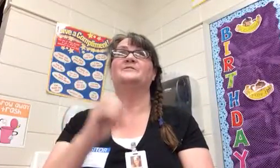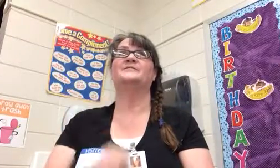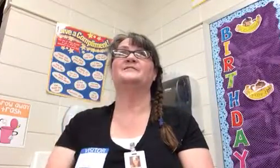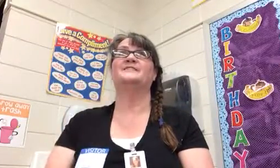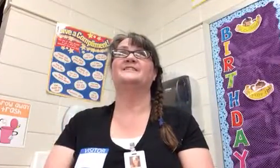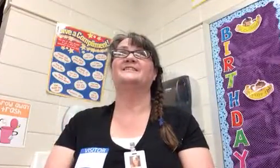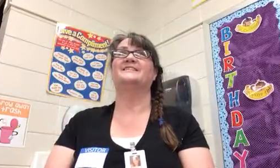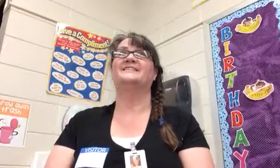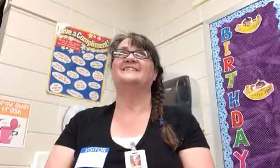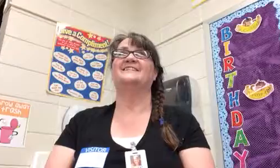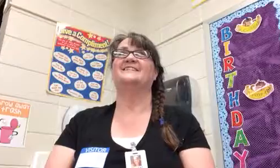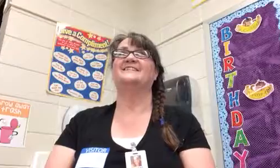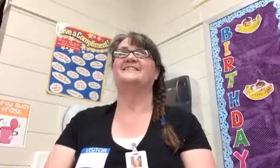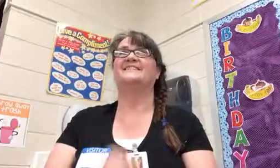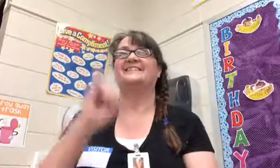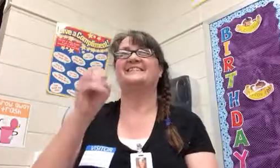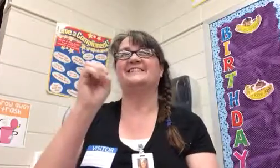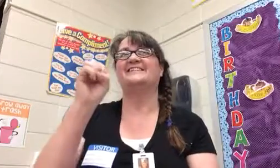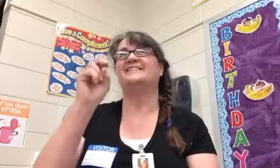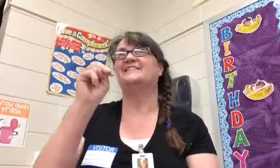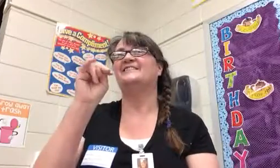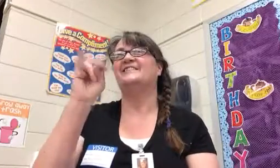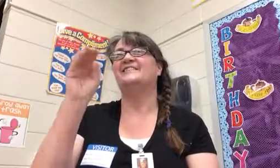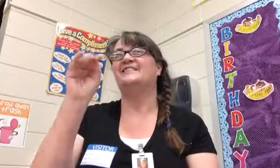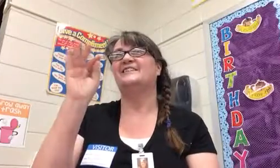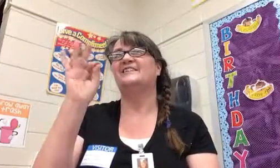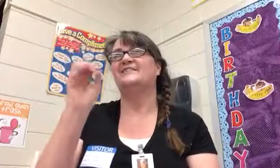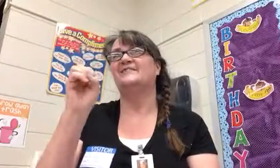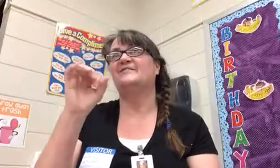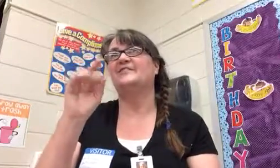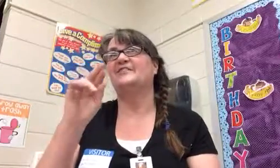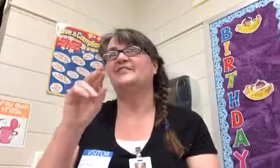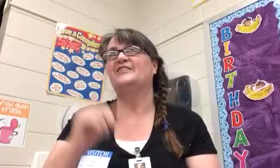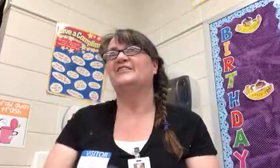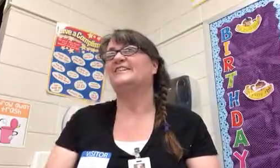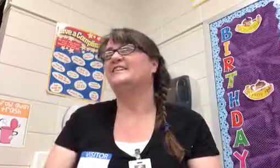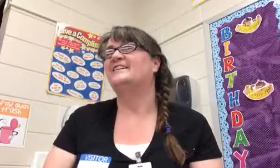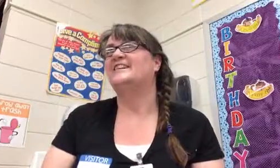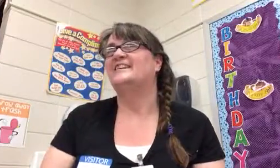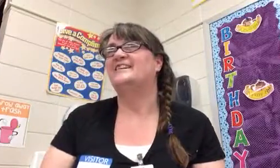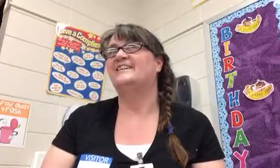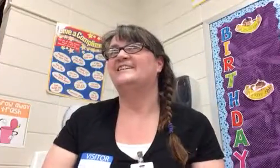Hi, my name is... Say a little bit louder, guys. Say it again, a little bit louder. Hi, my name is